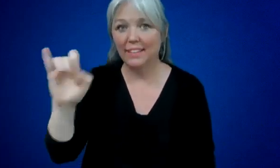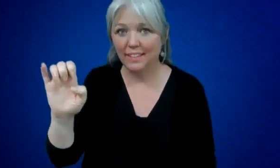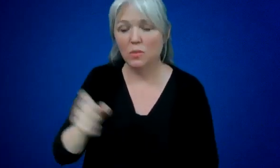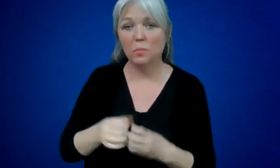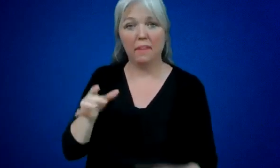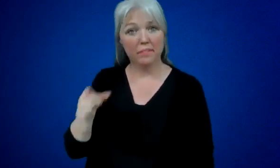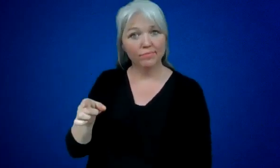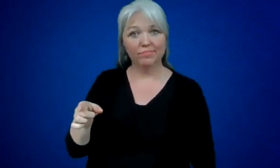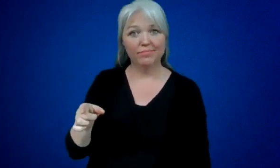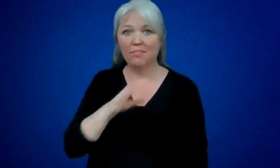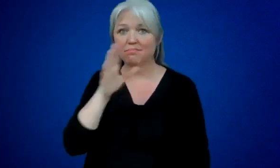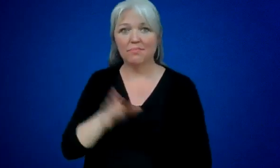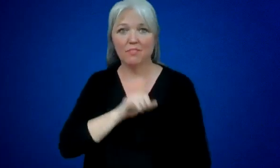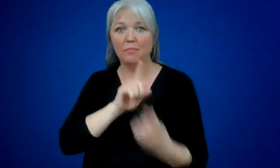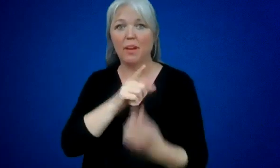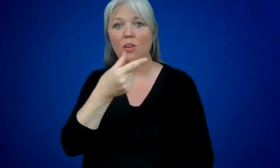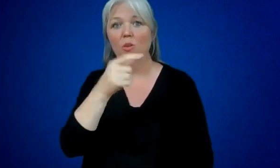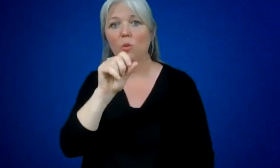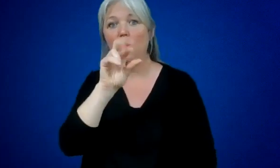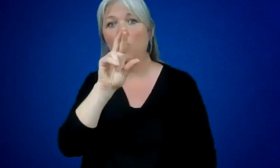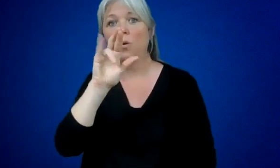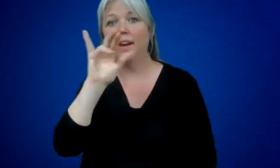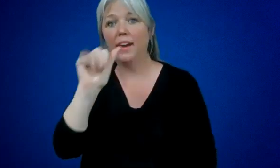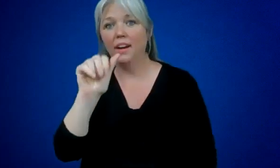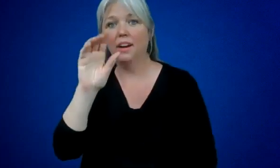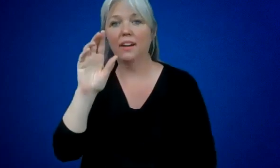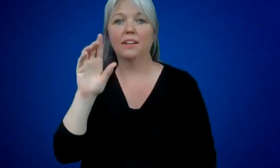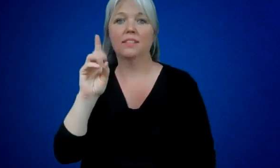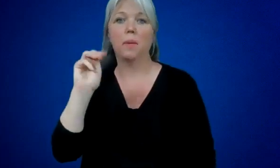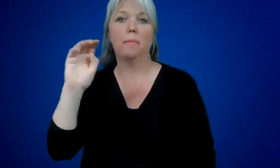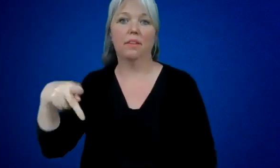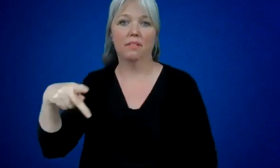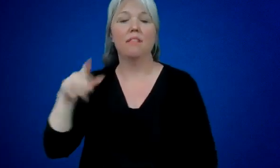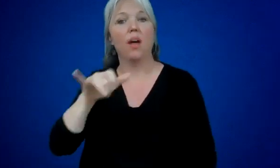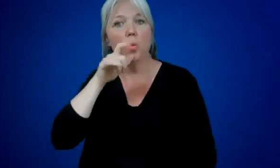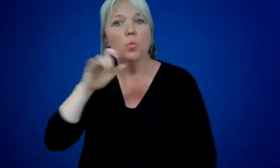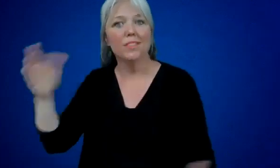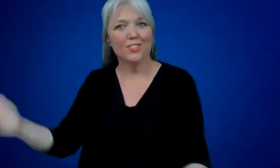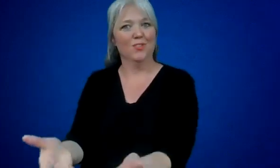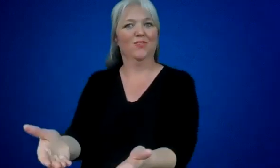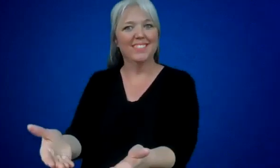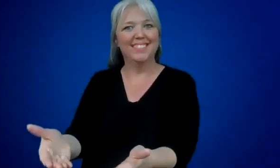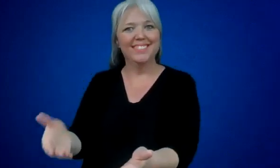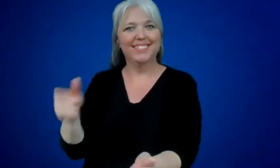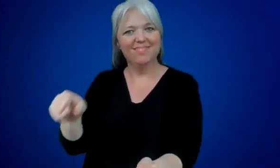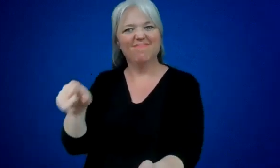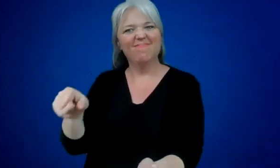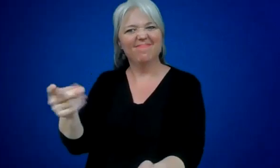would never have met Gloria Dump. He was the one who introduced us. What happened was this. I